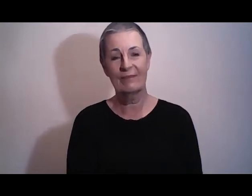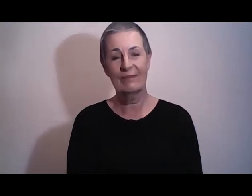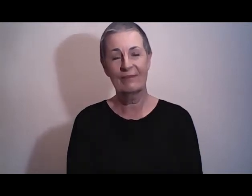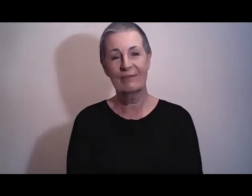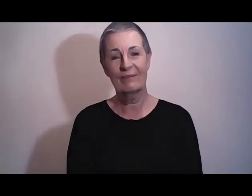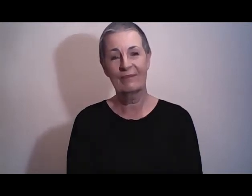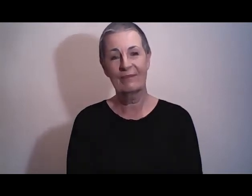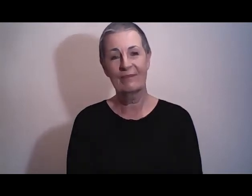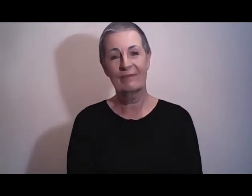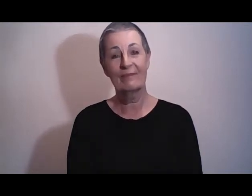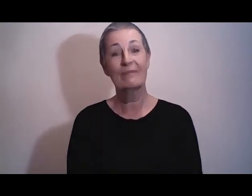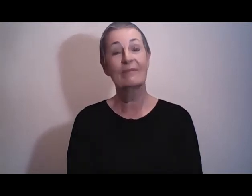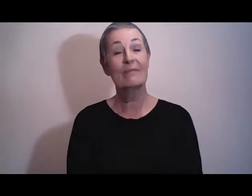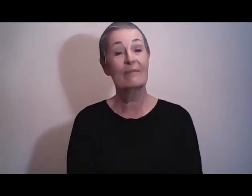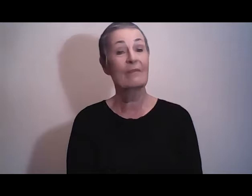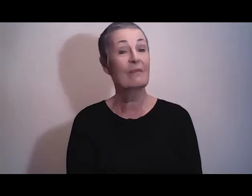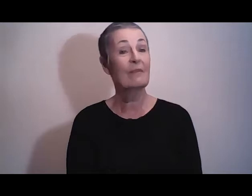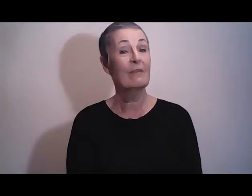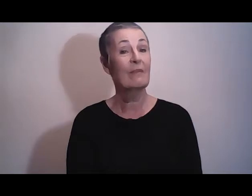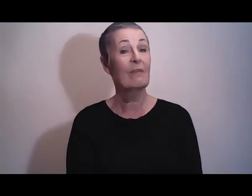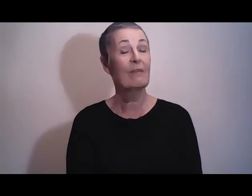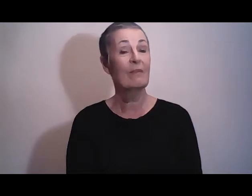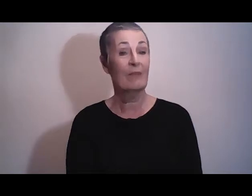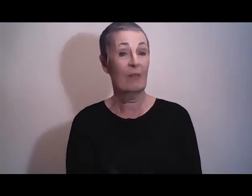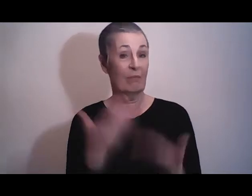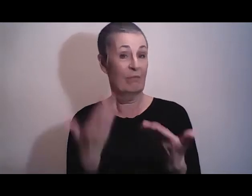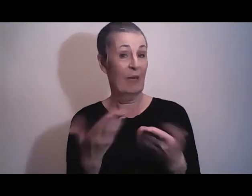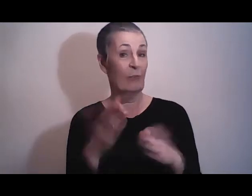And I'll stop, and then I'm going to do it on the chair.